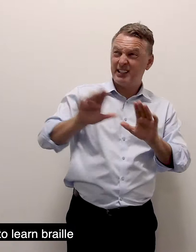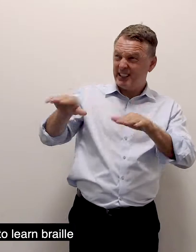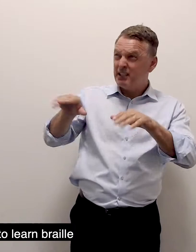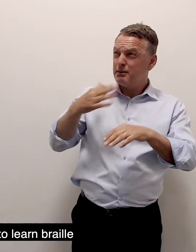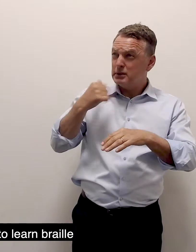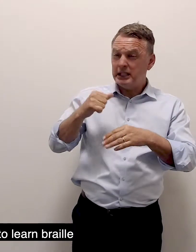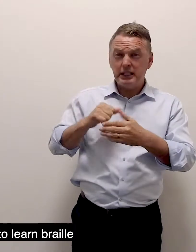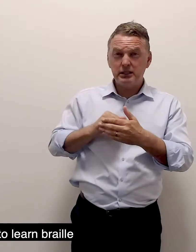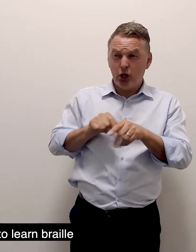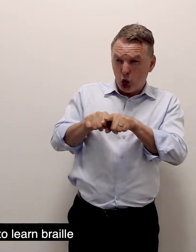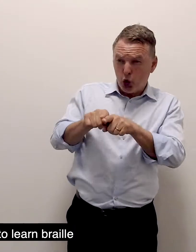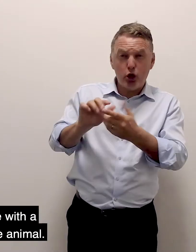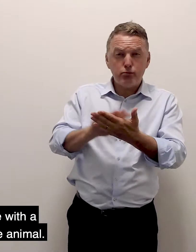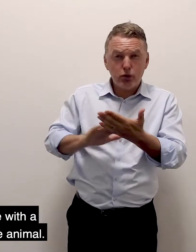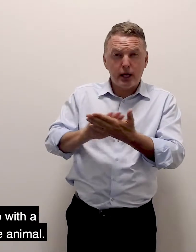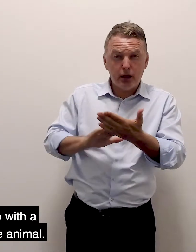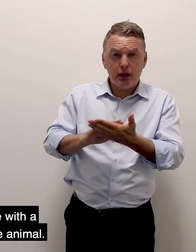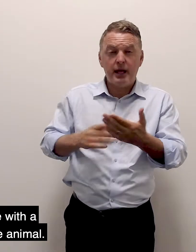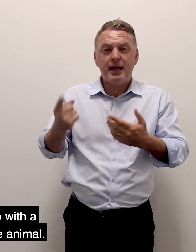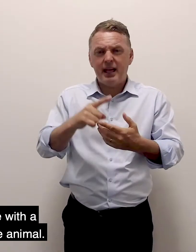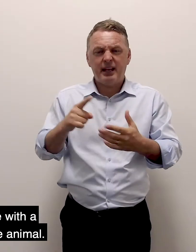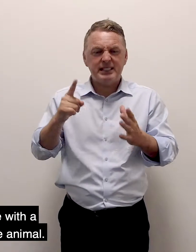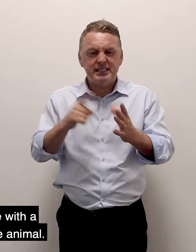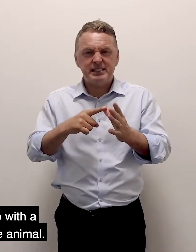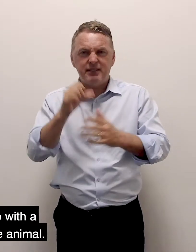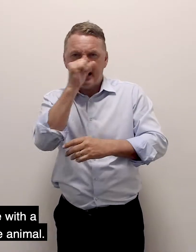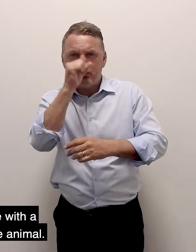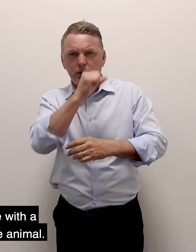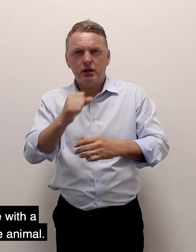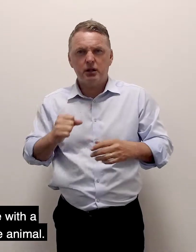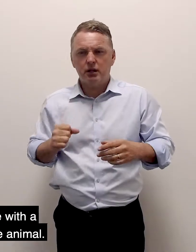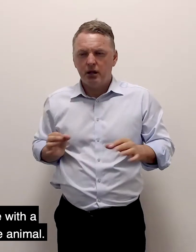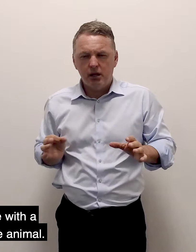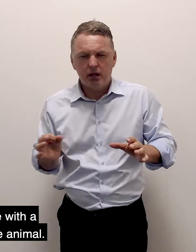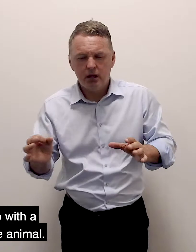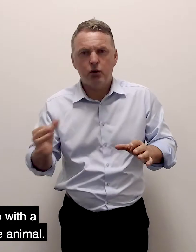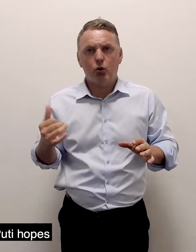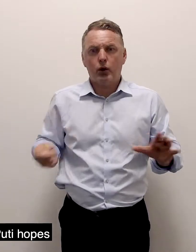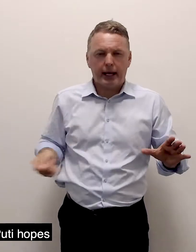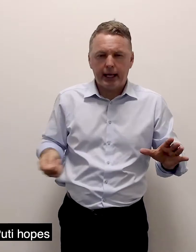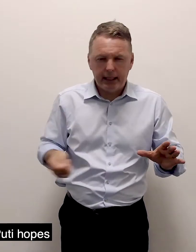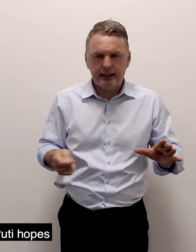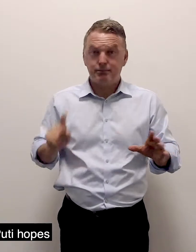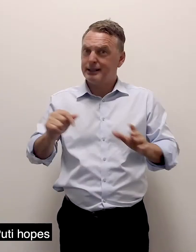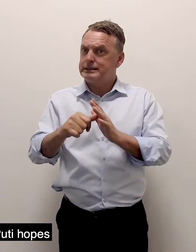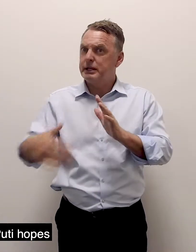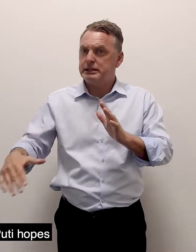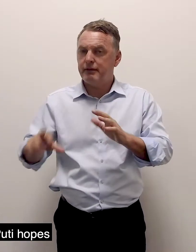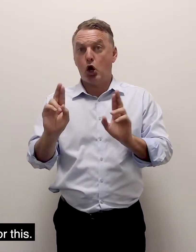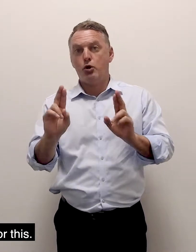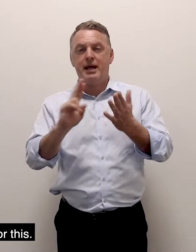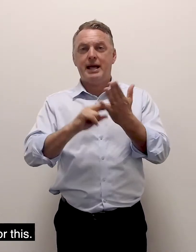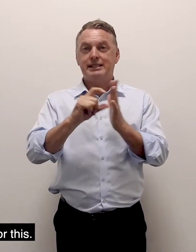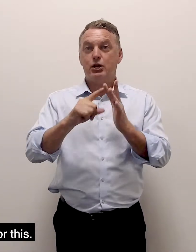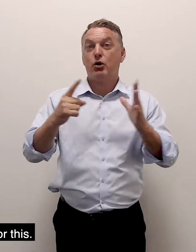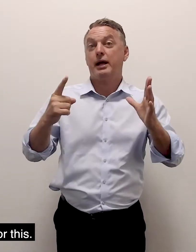Pootie's daughter wants him to learn Braille and how to navigate with a cane or an assistance animal. This is expensive, so Pootie hopes